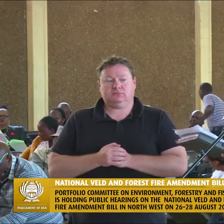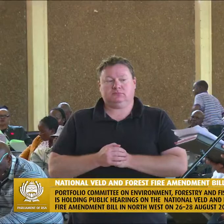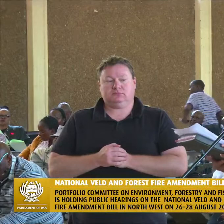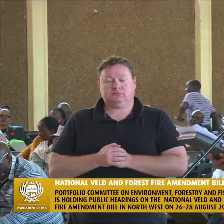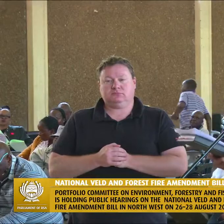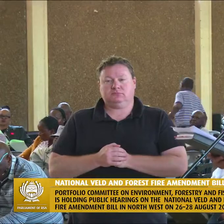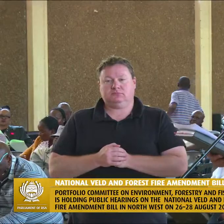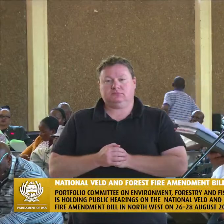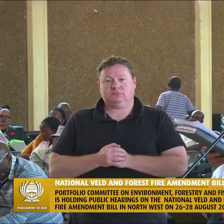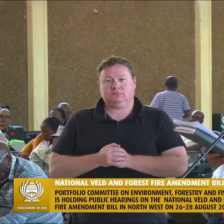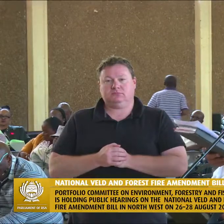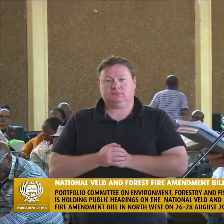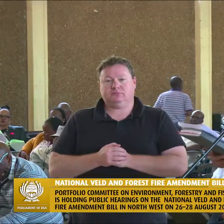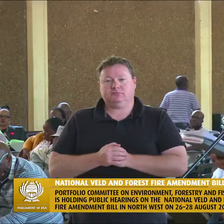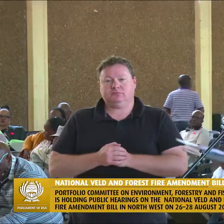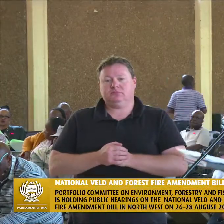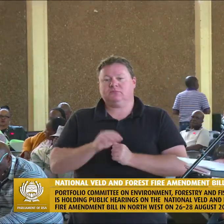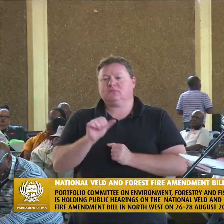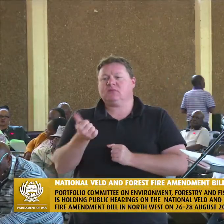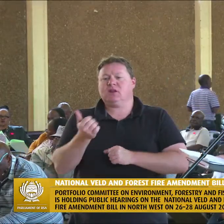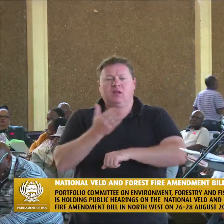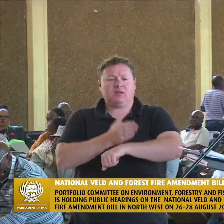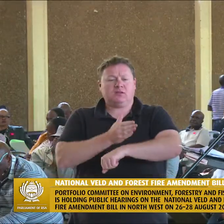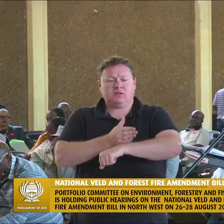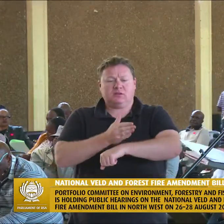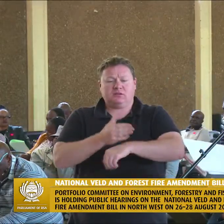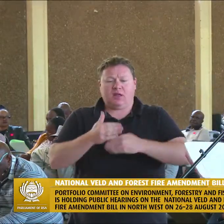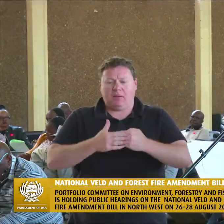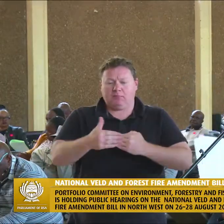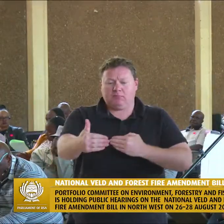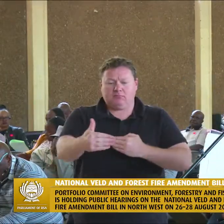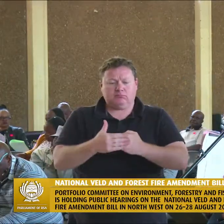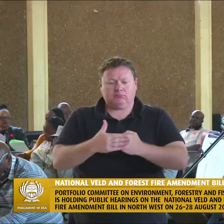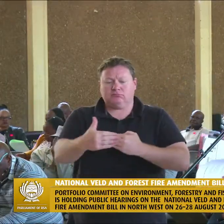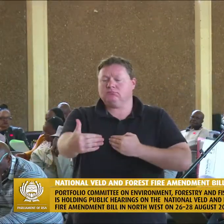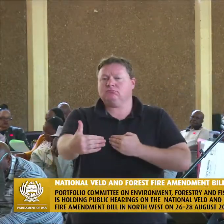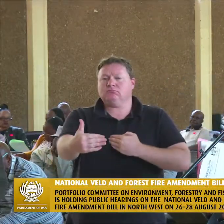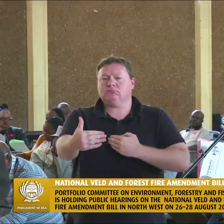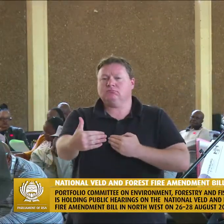and then there is no time frame on the printed documents